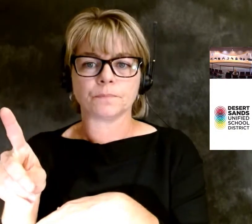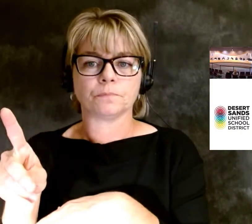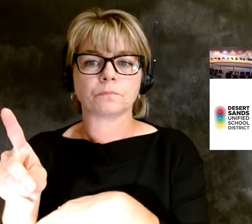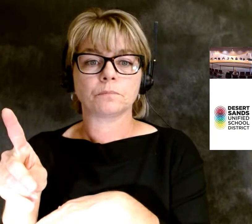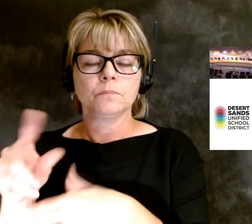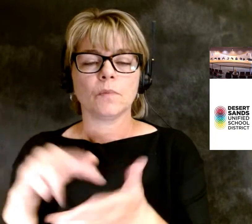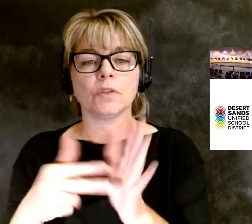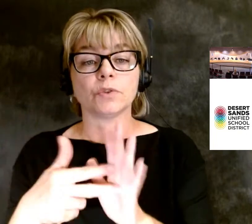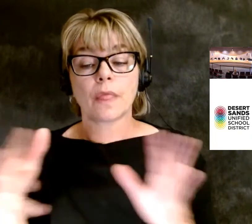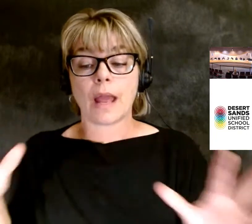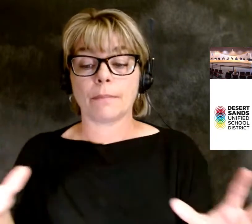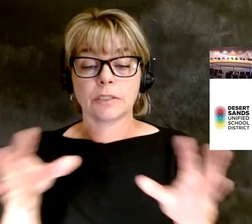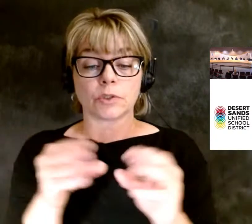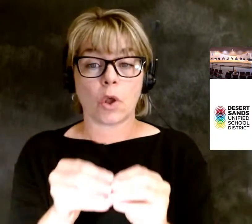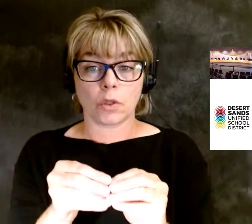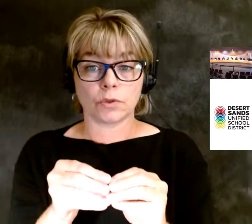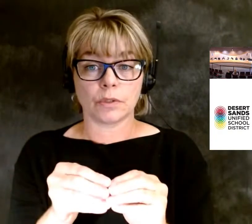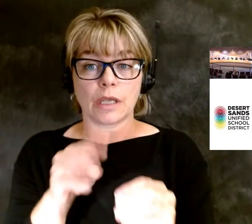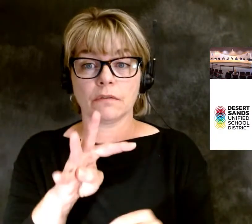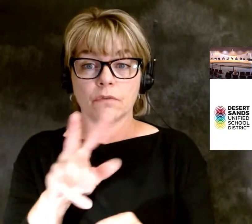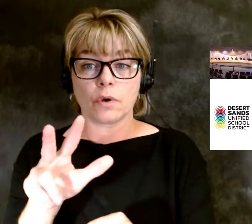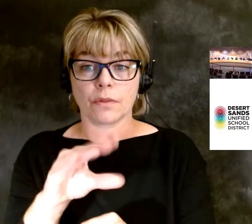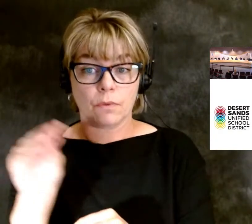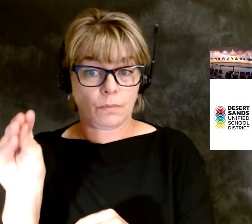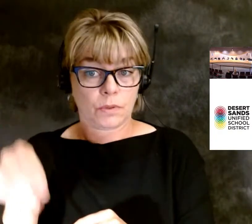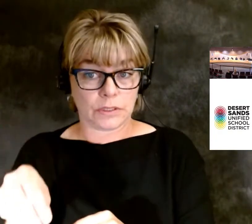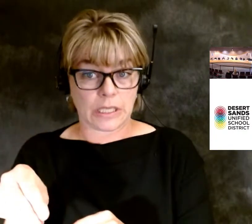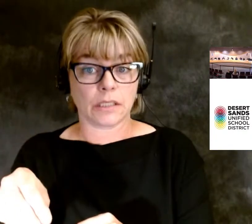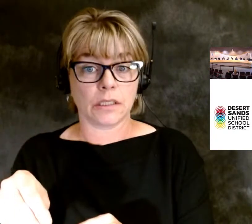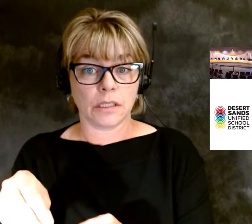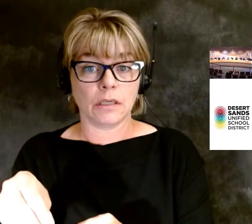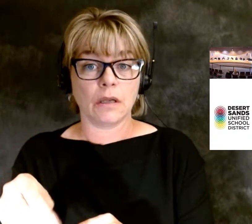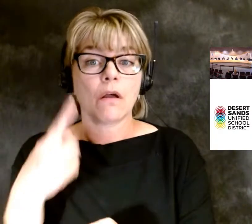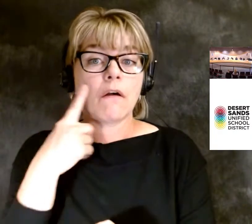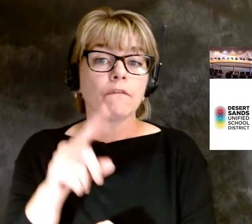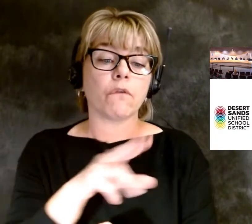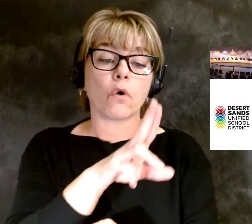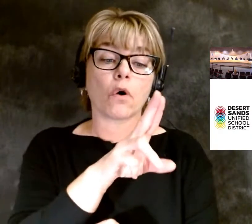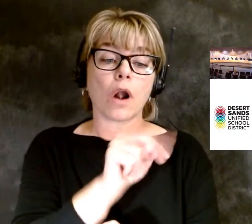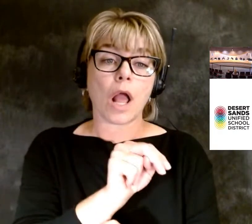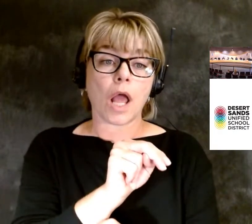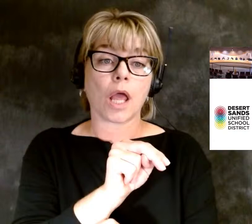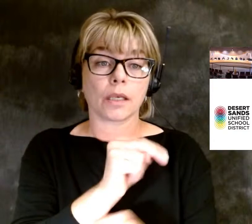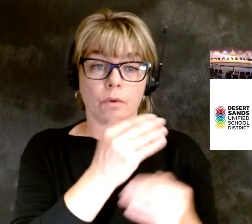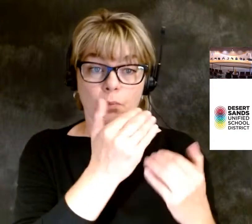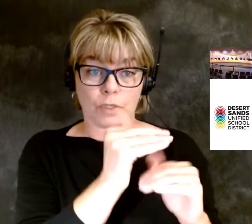In total, it's 43% combined fund balance. Now, on the unrestricted side, we'll talk a little bit